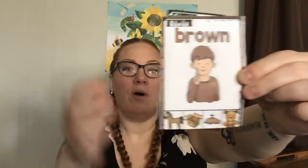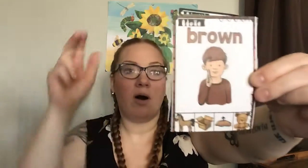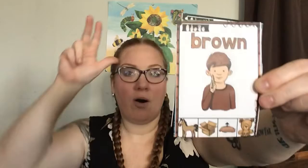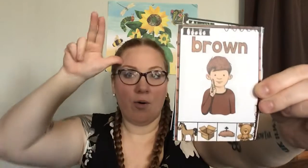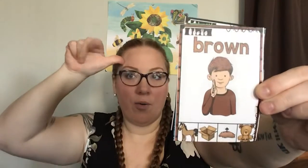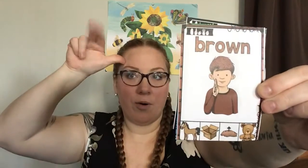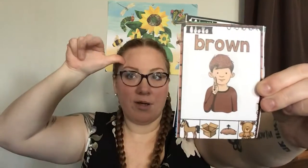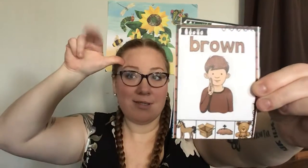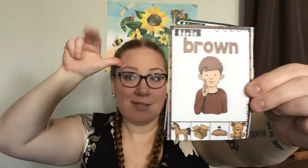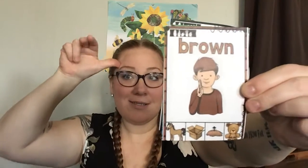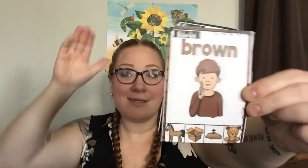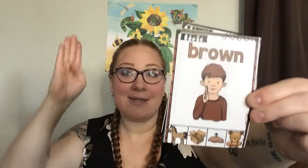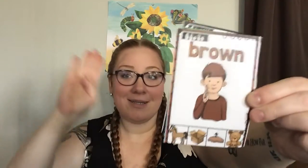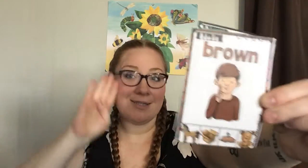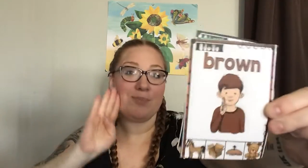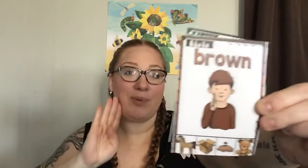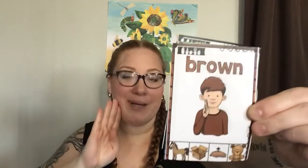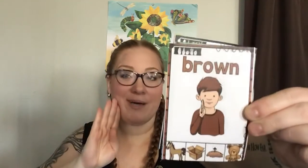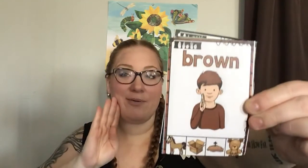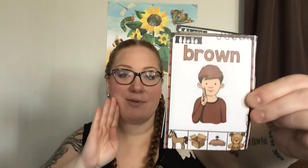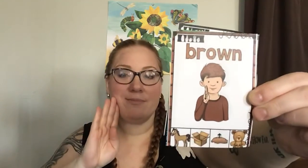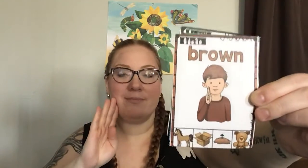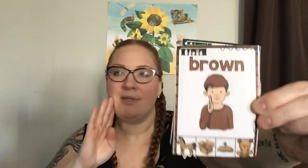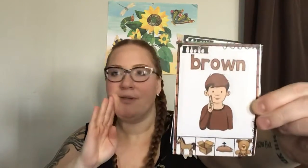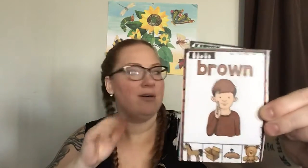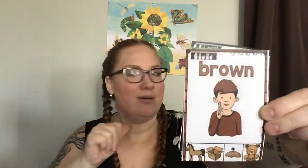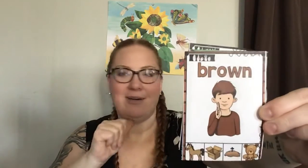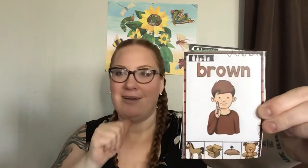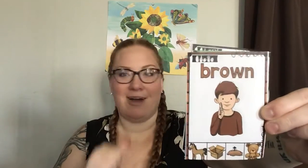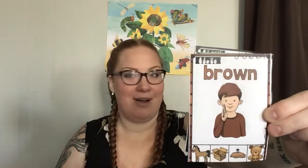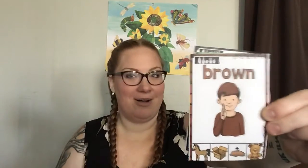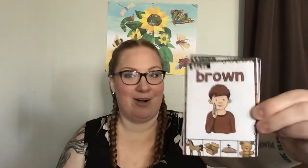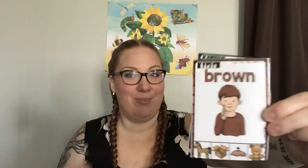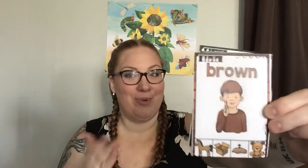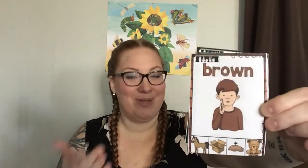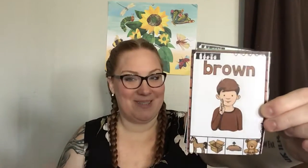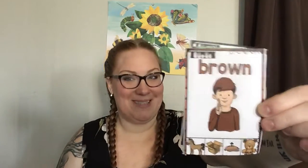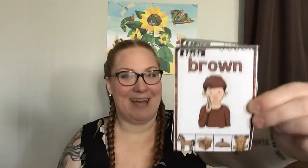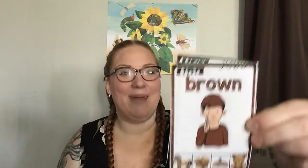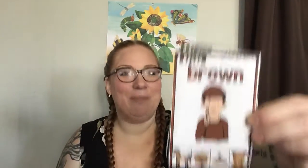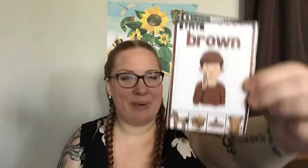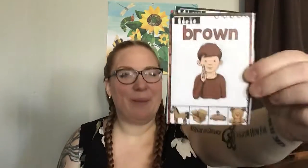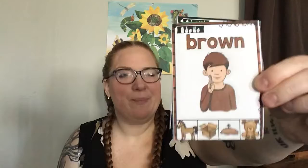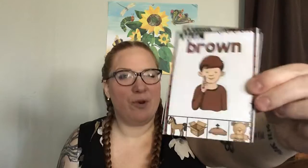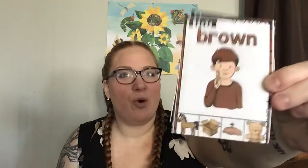A horse is brown. Not in our book today, but